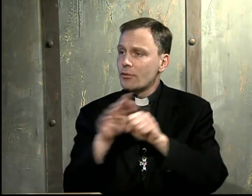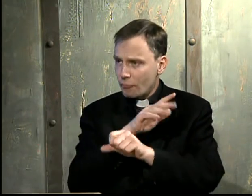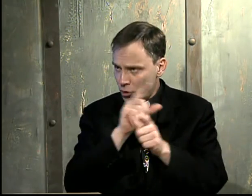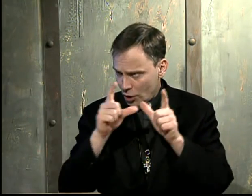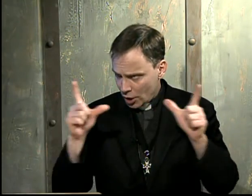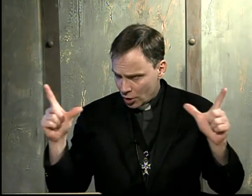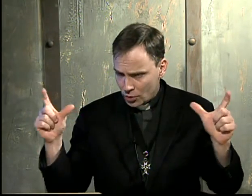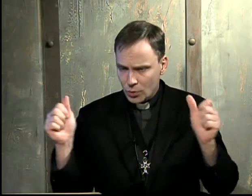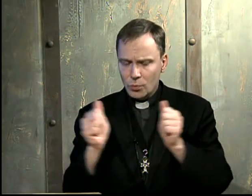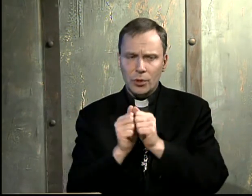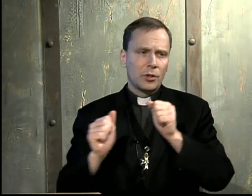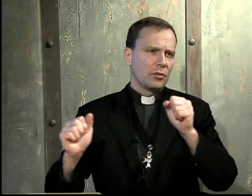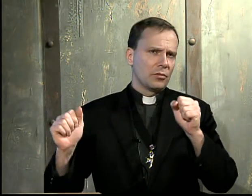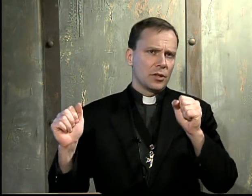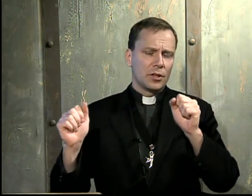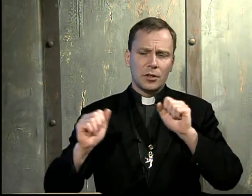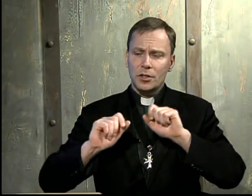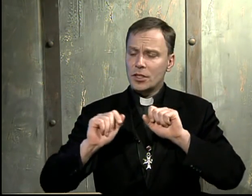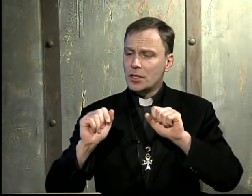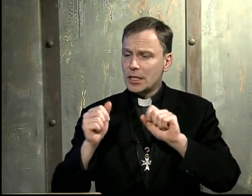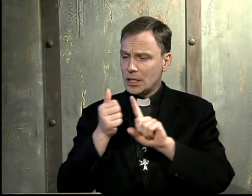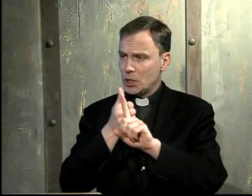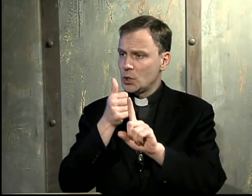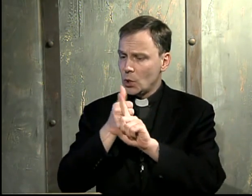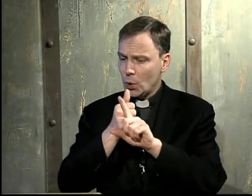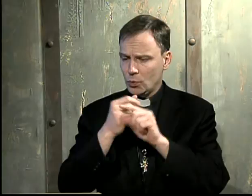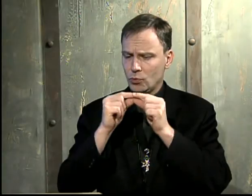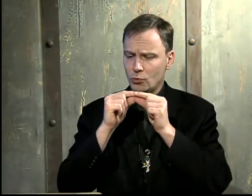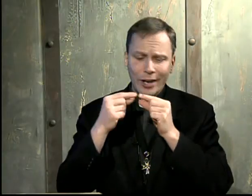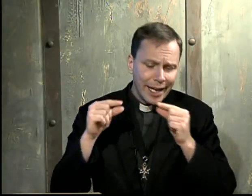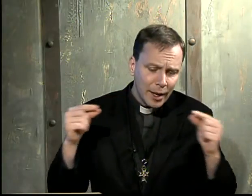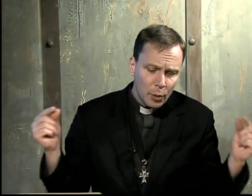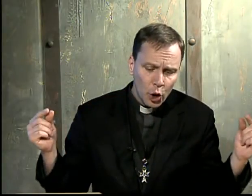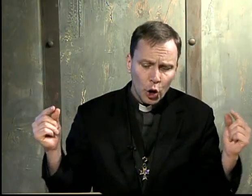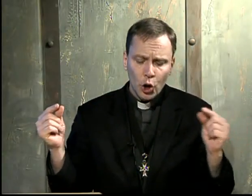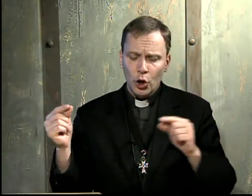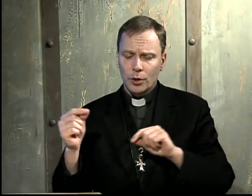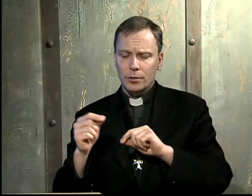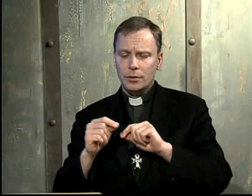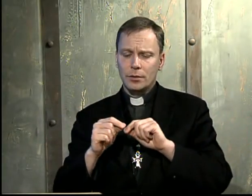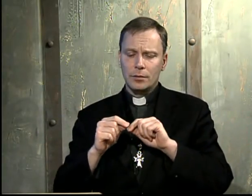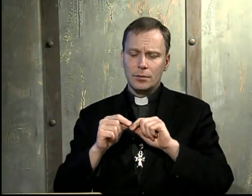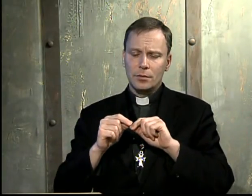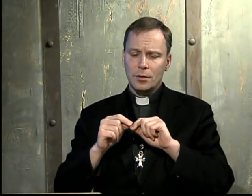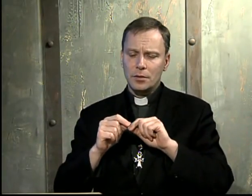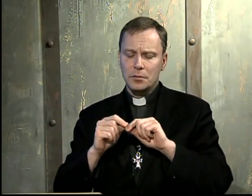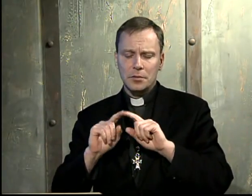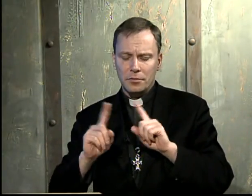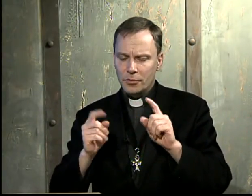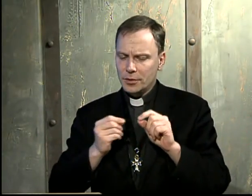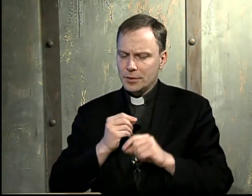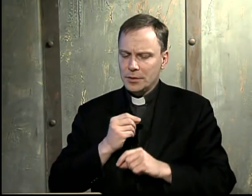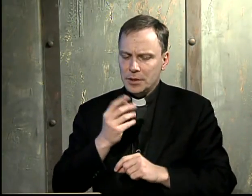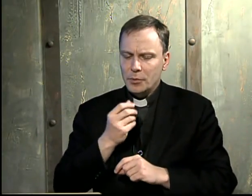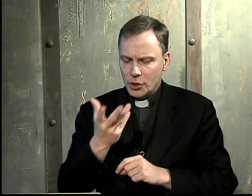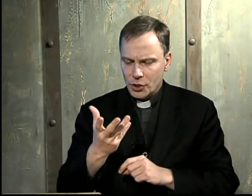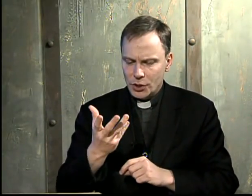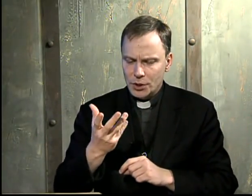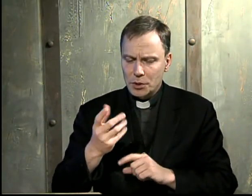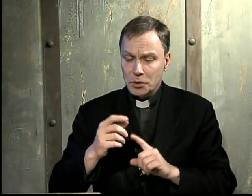It's just as learning any second language. It's a full language itself with a complete